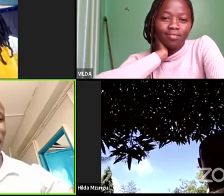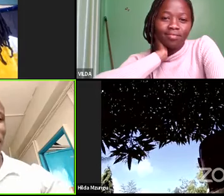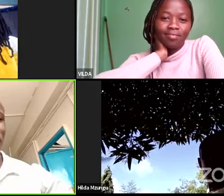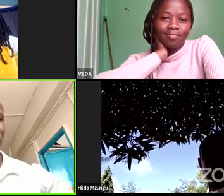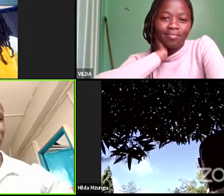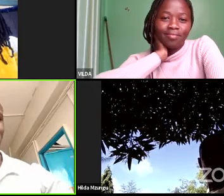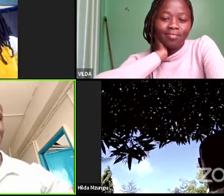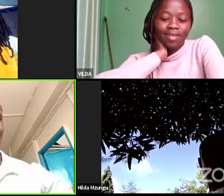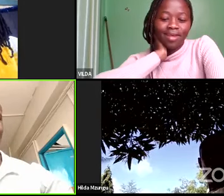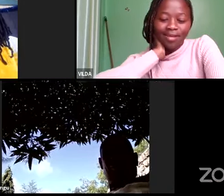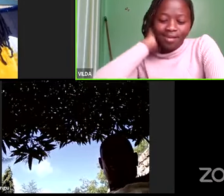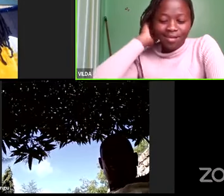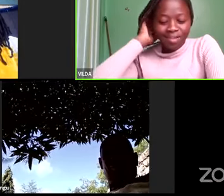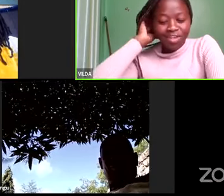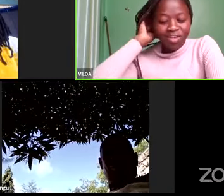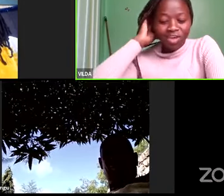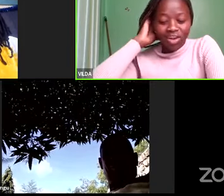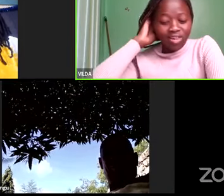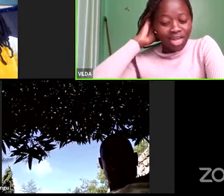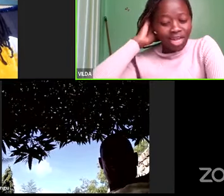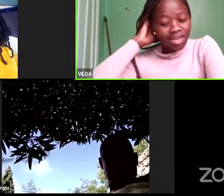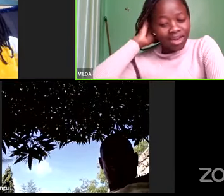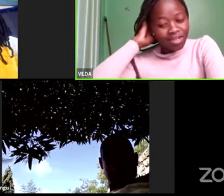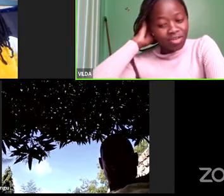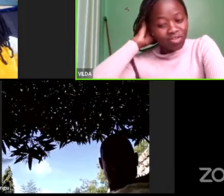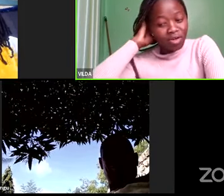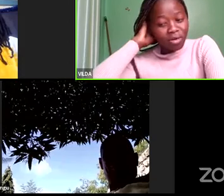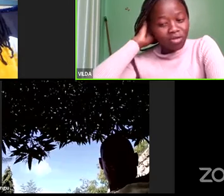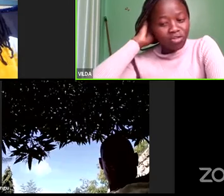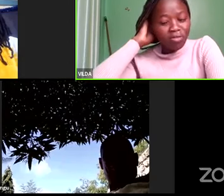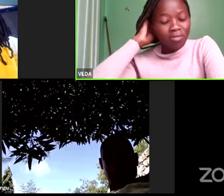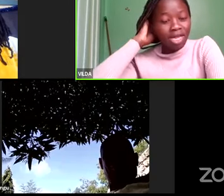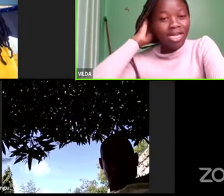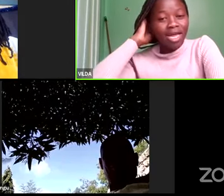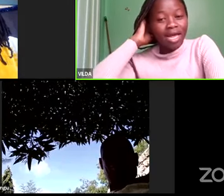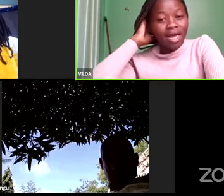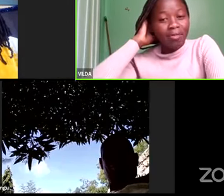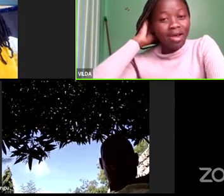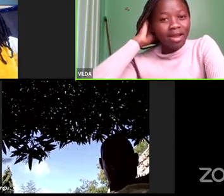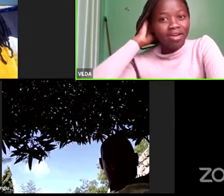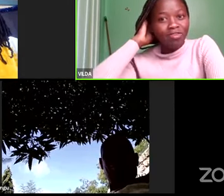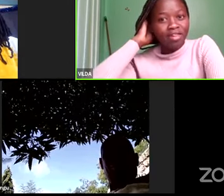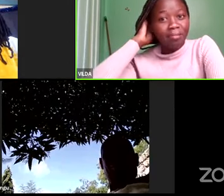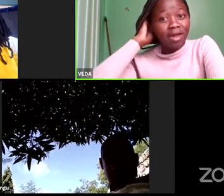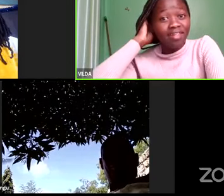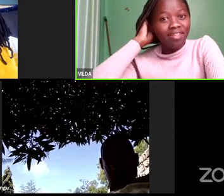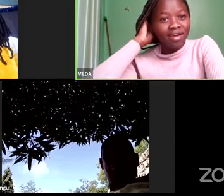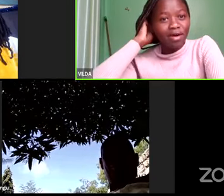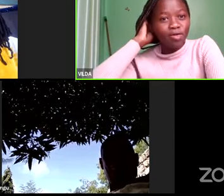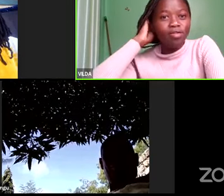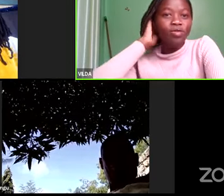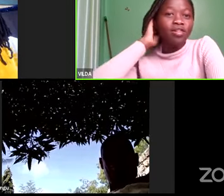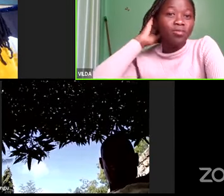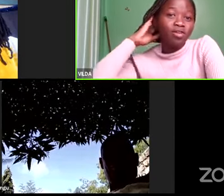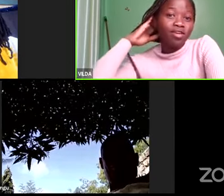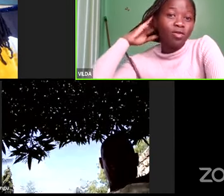you. Thank you, Innocent. And as we talk about women, I'm glad to see a man in the house who is supporting